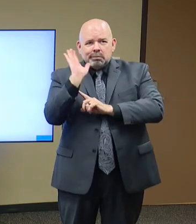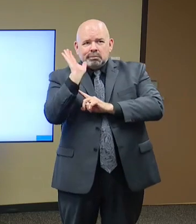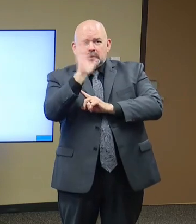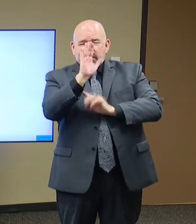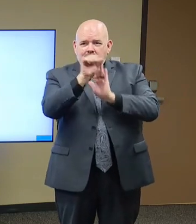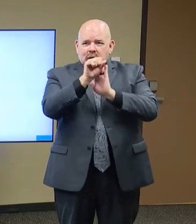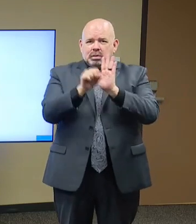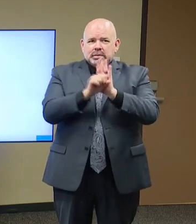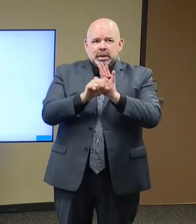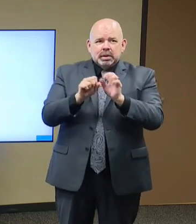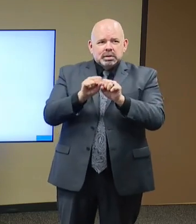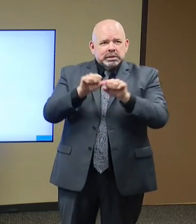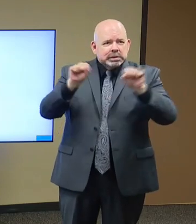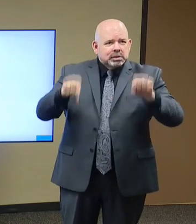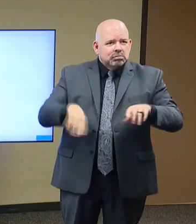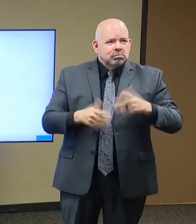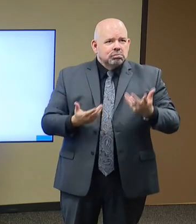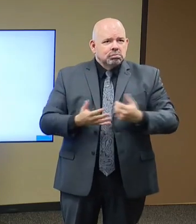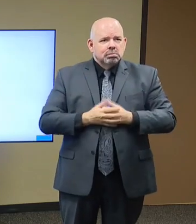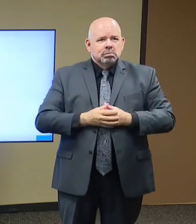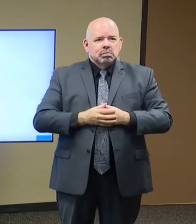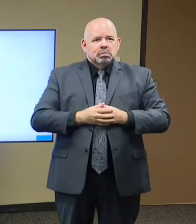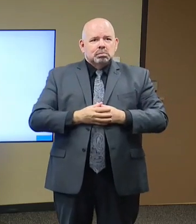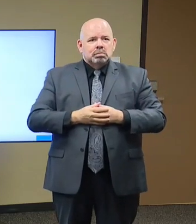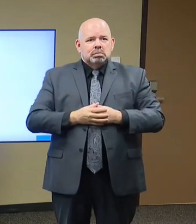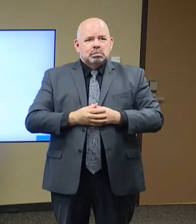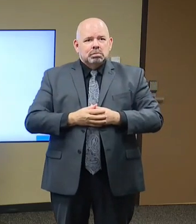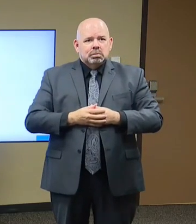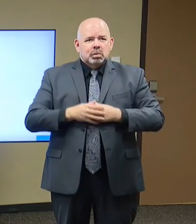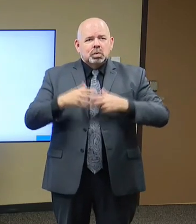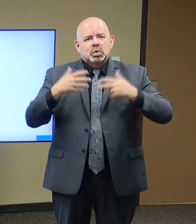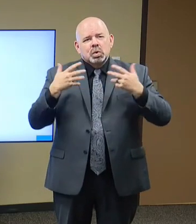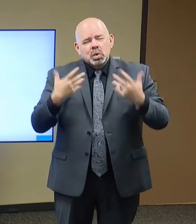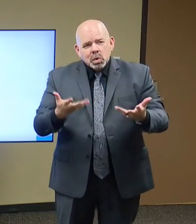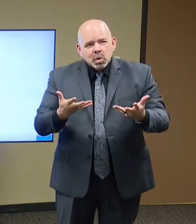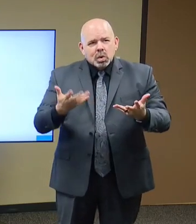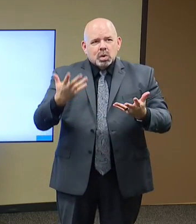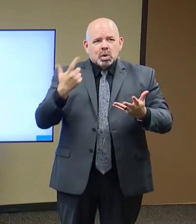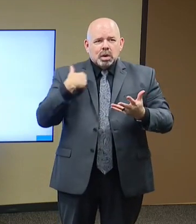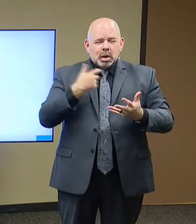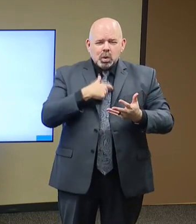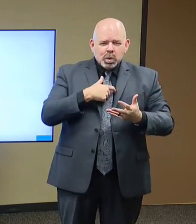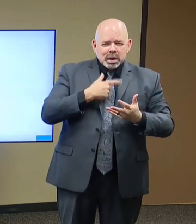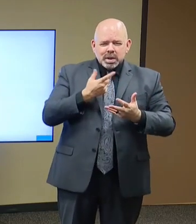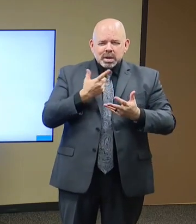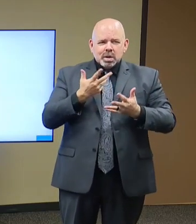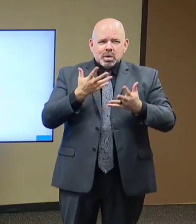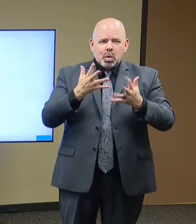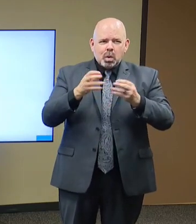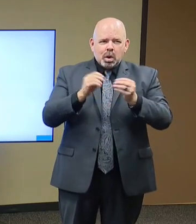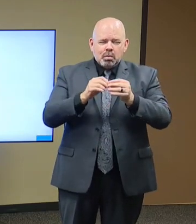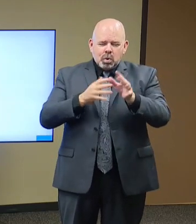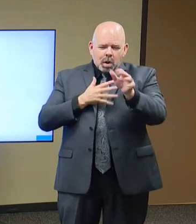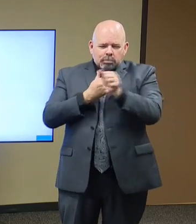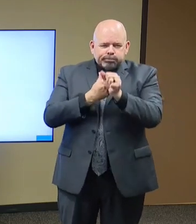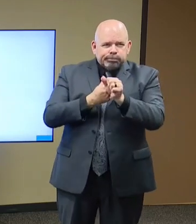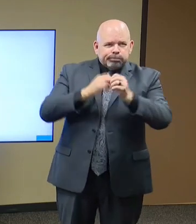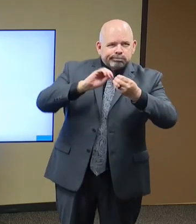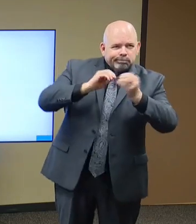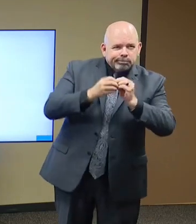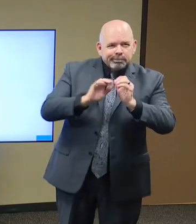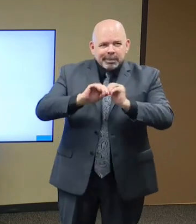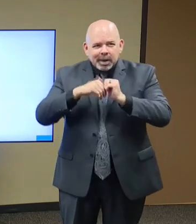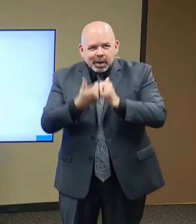August. So we sort those out. So we just emphasize we've been looking at various data sources. Some of the other